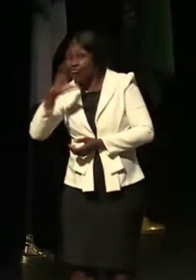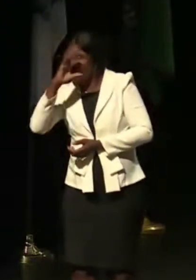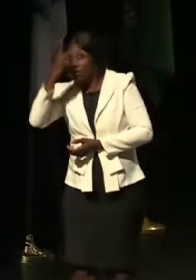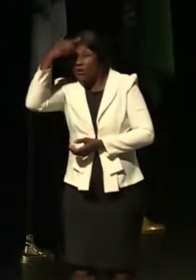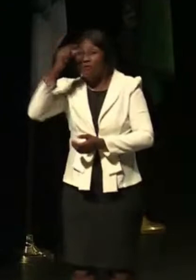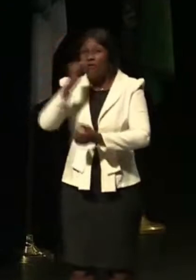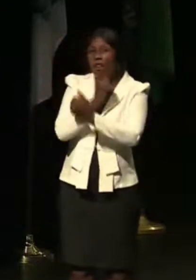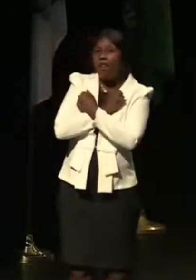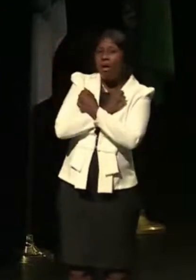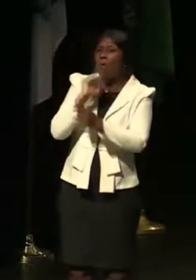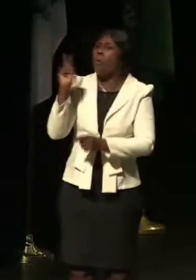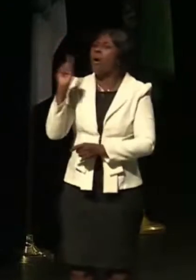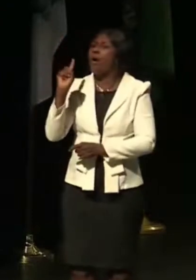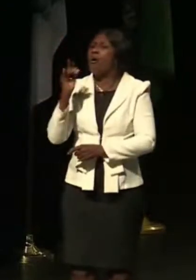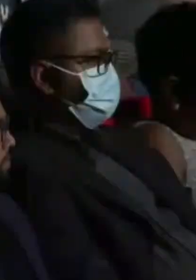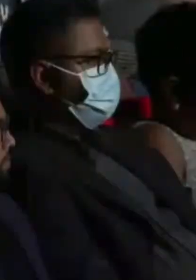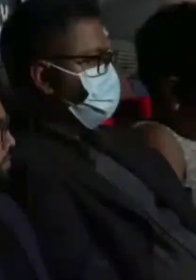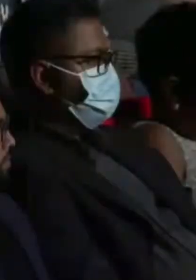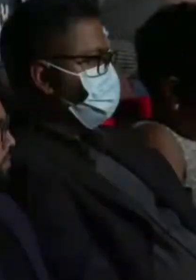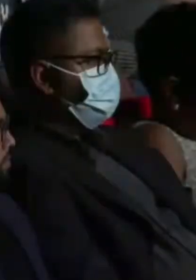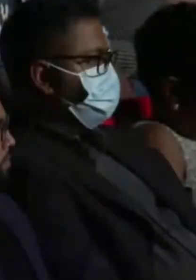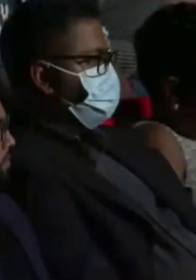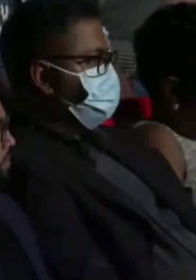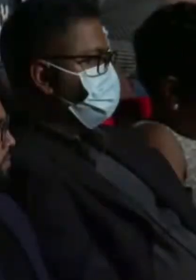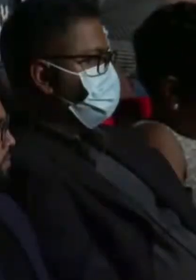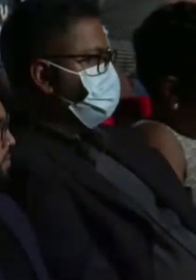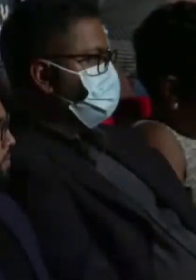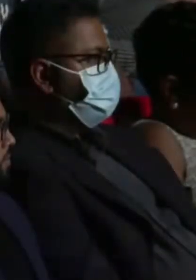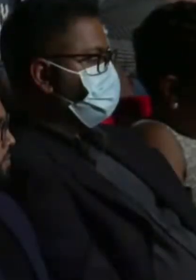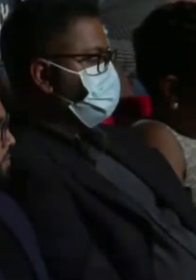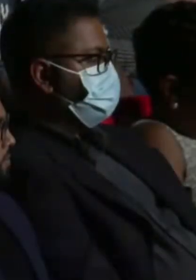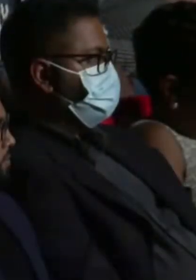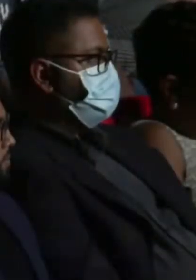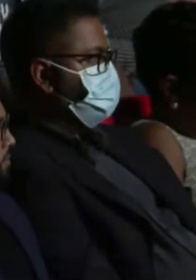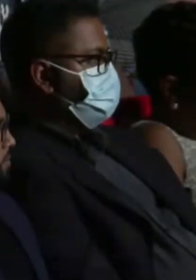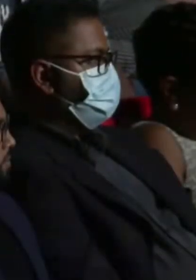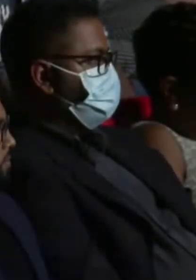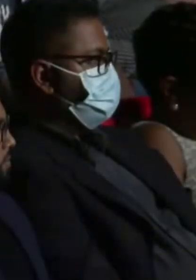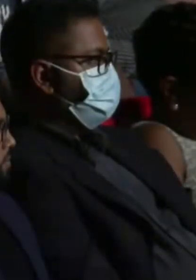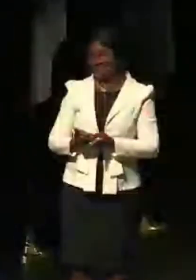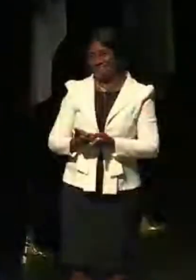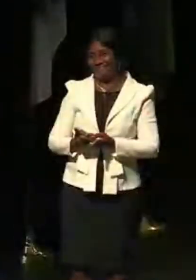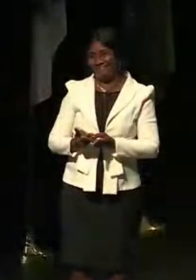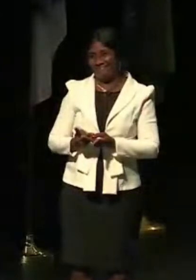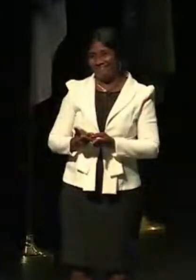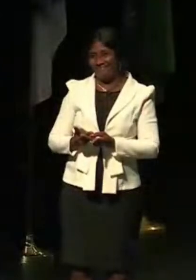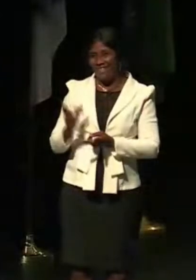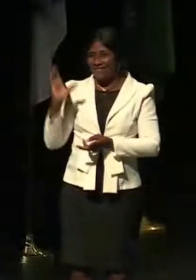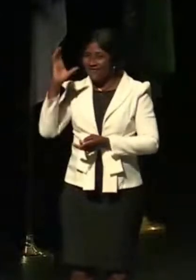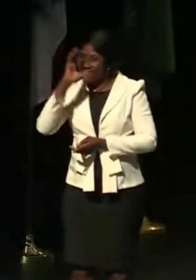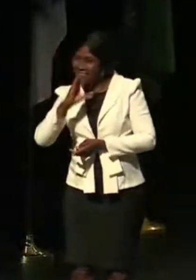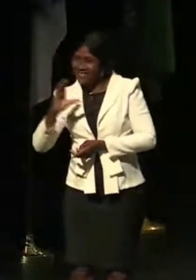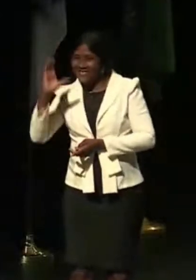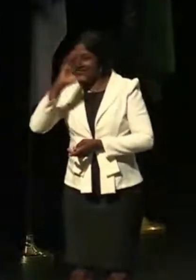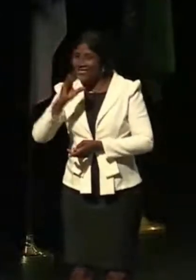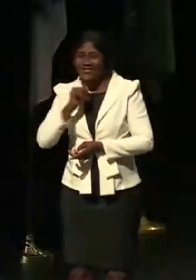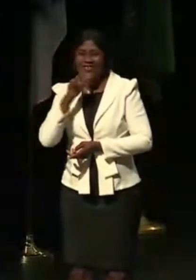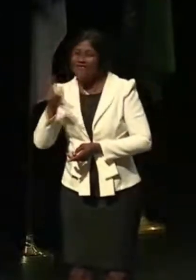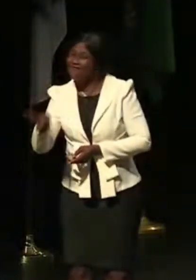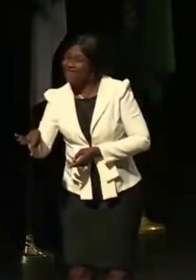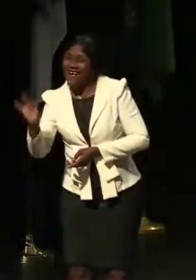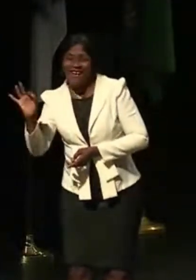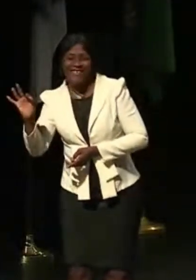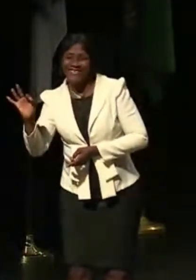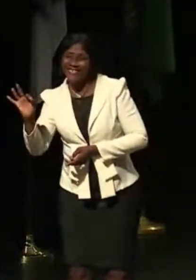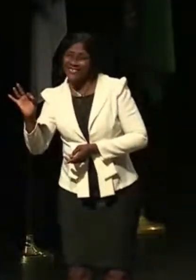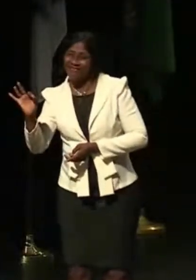places, in all the wrong spaces. And having not found it, we keep at the activity,